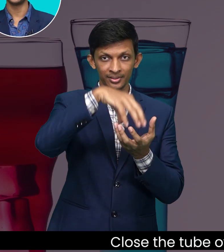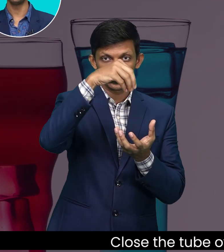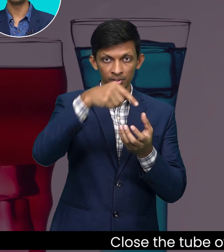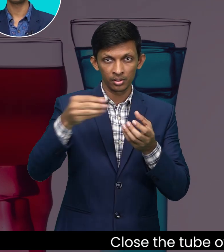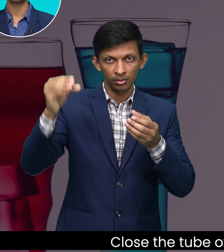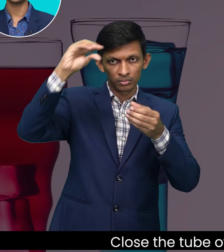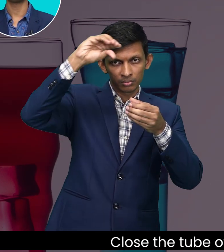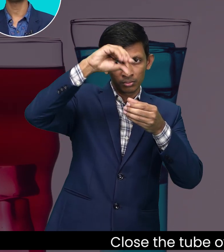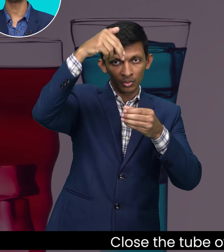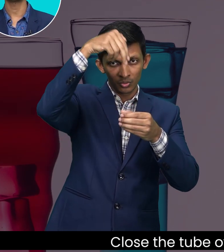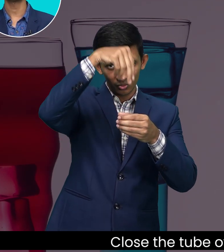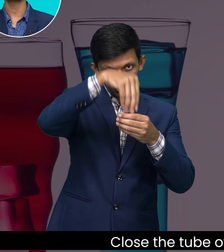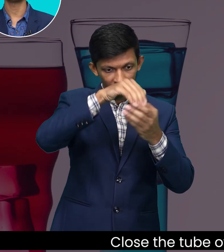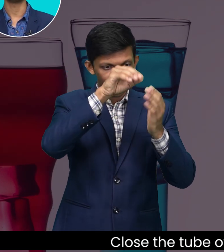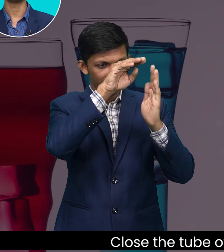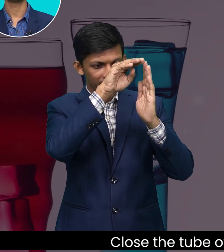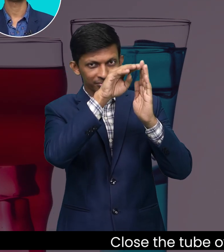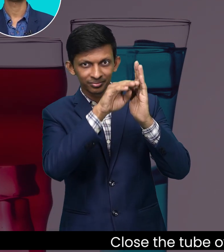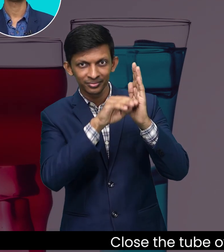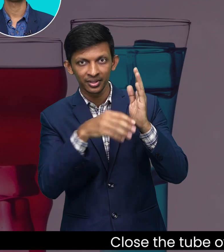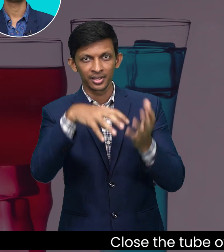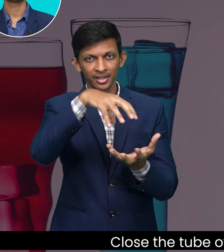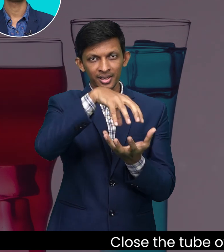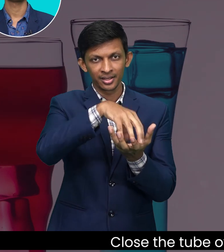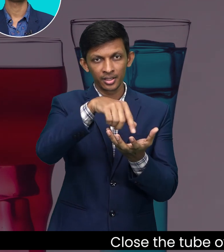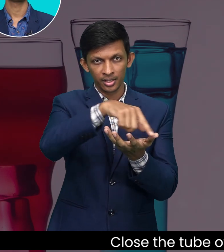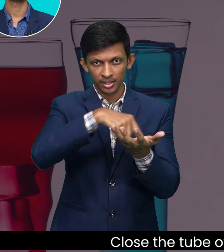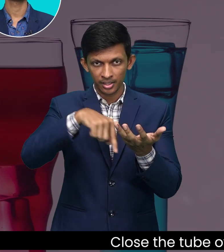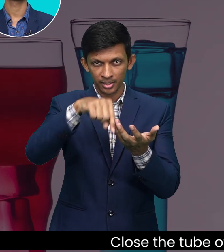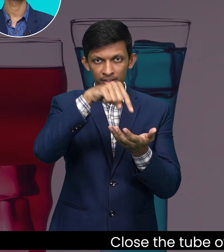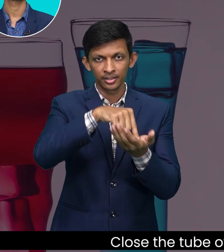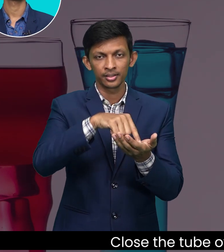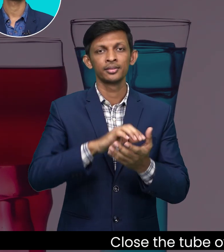Close the tube of the funnel with cotton.